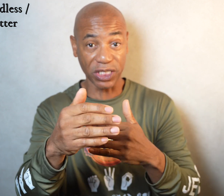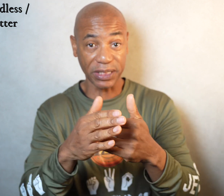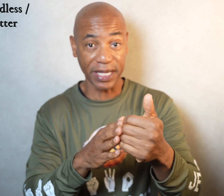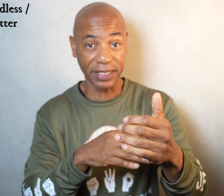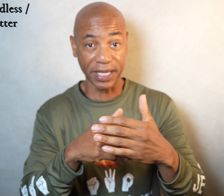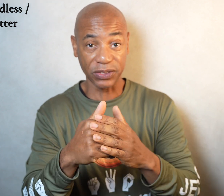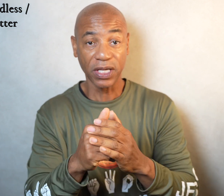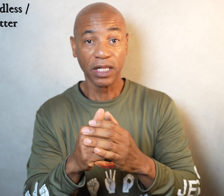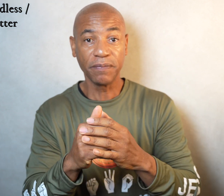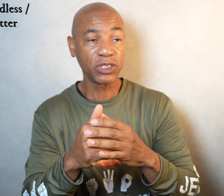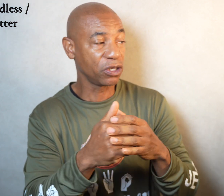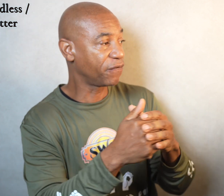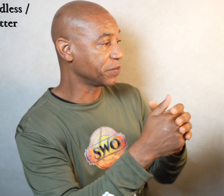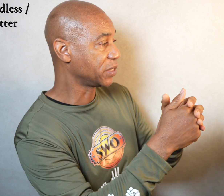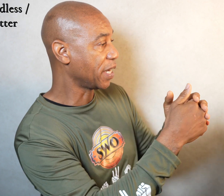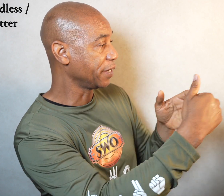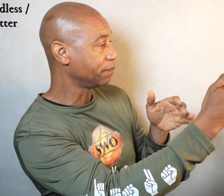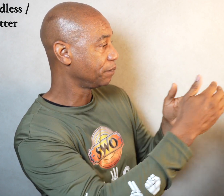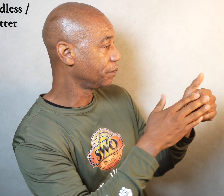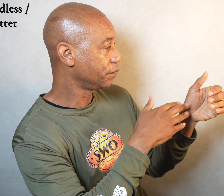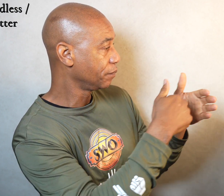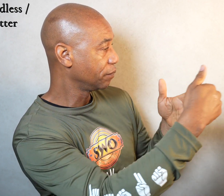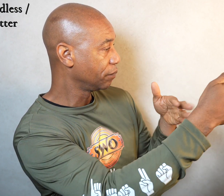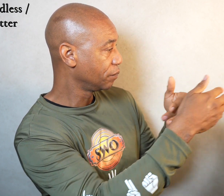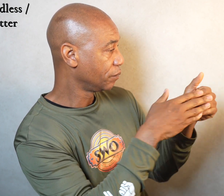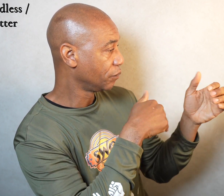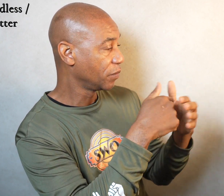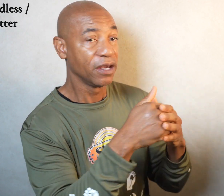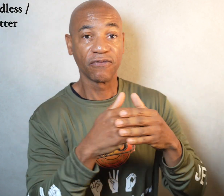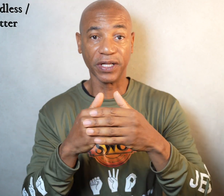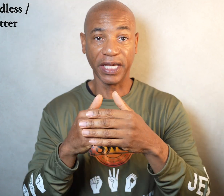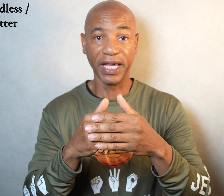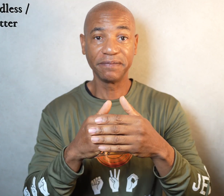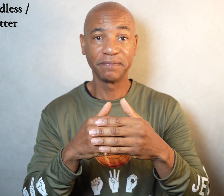like this. Let me show you from the side. Front again.